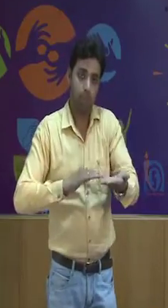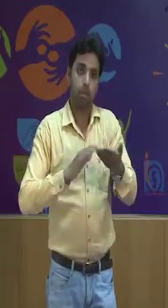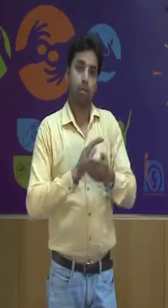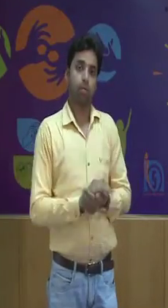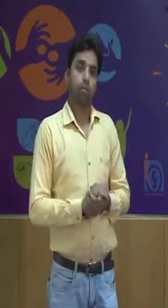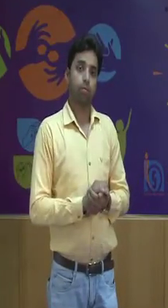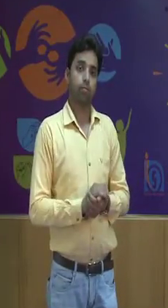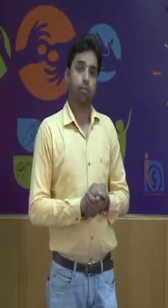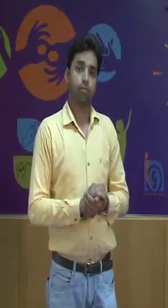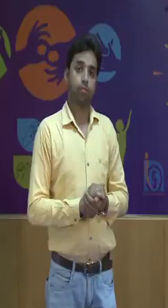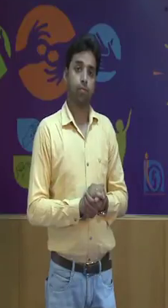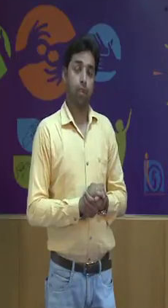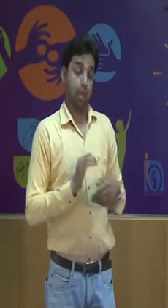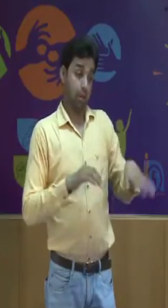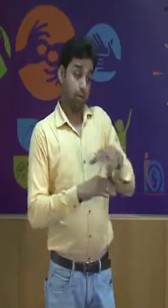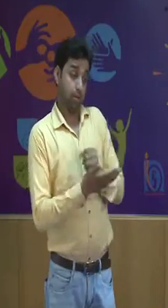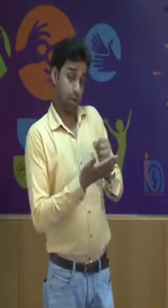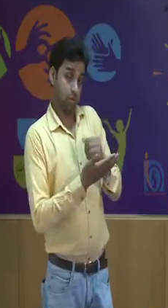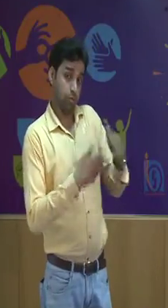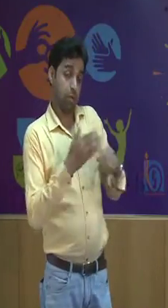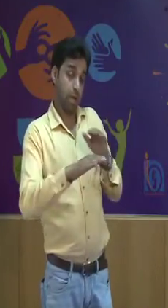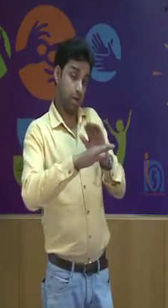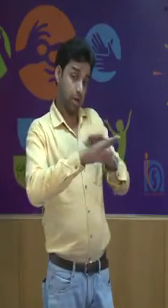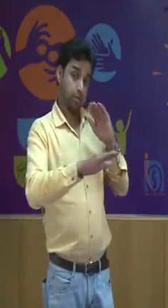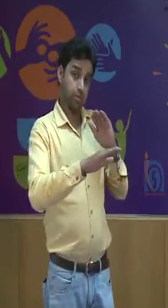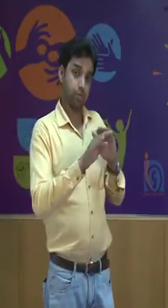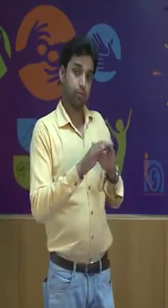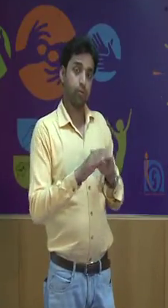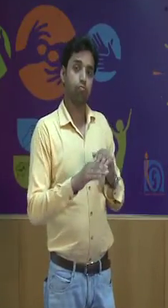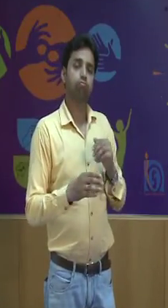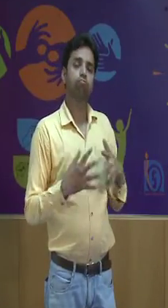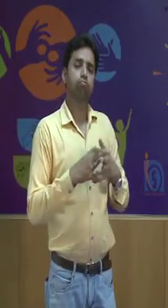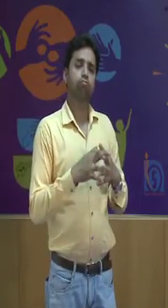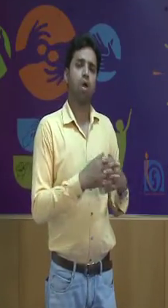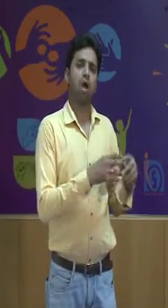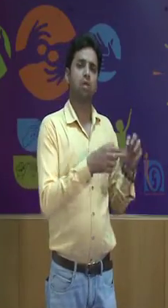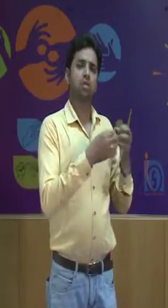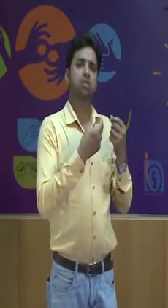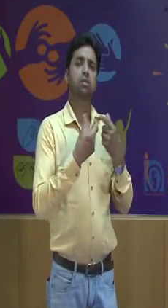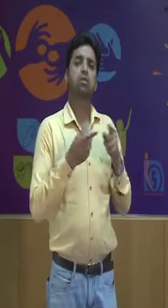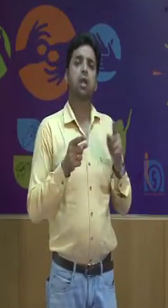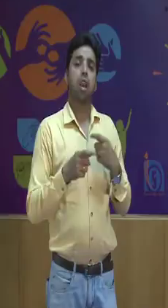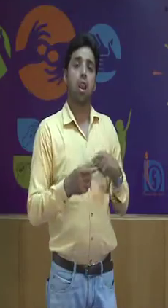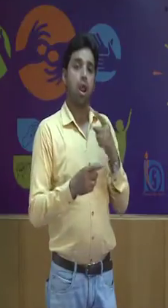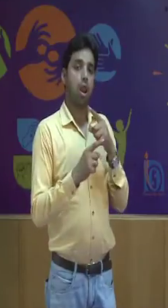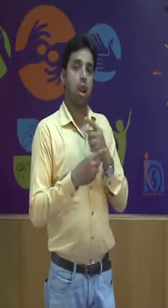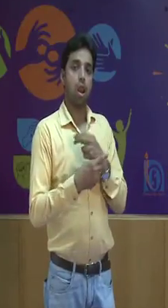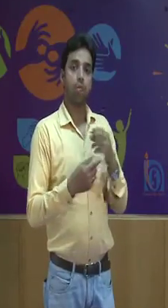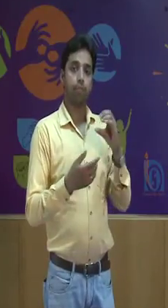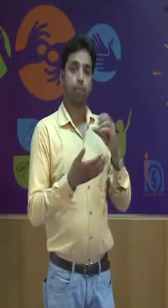the practice of untouchability was declared as illegal by the government.